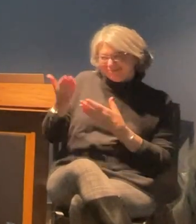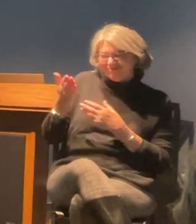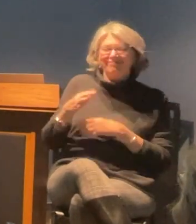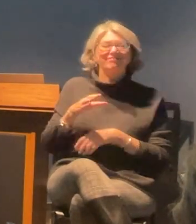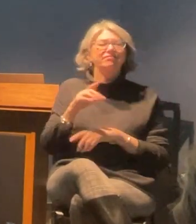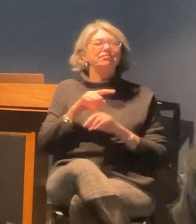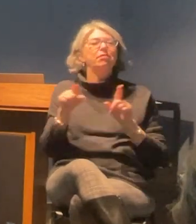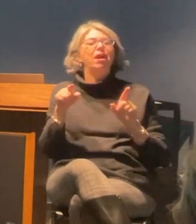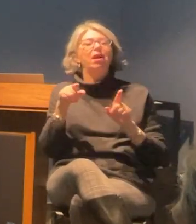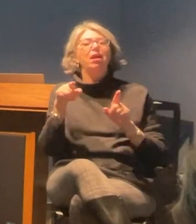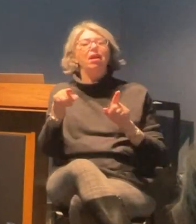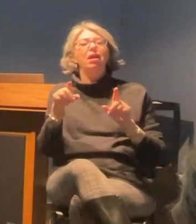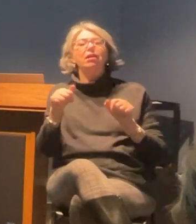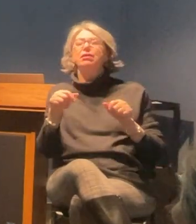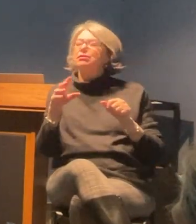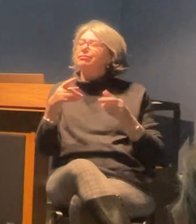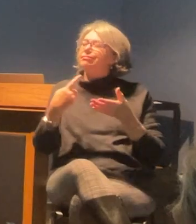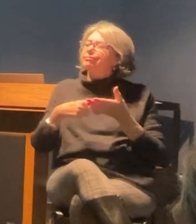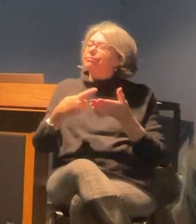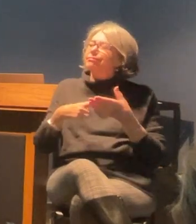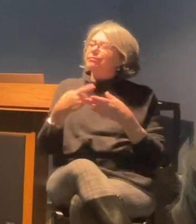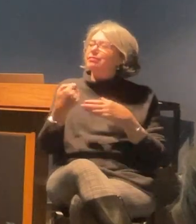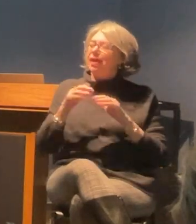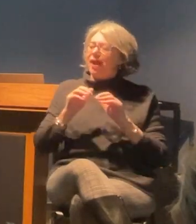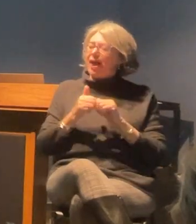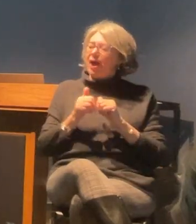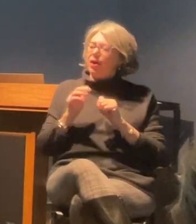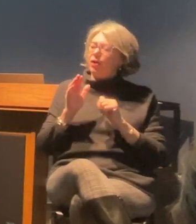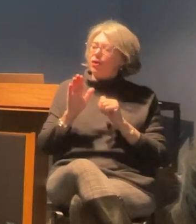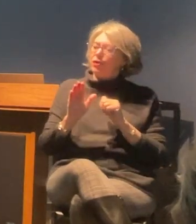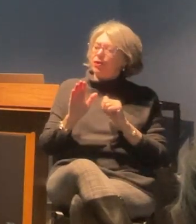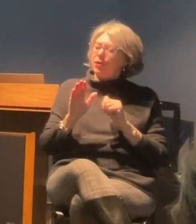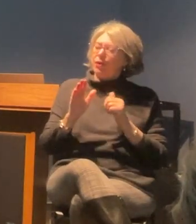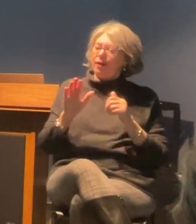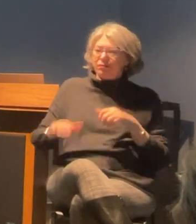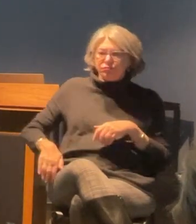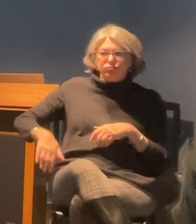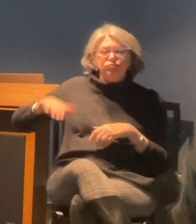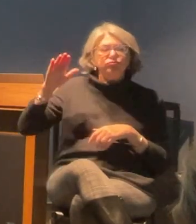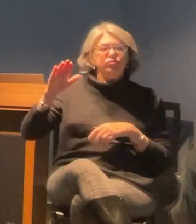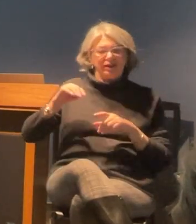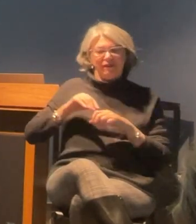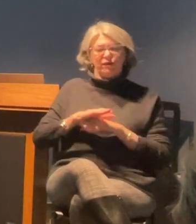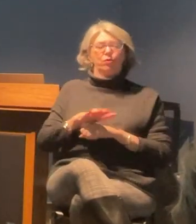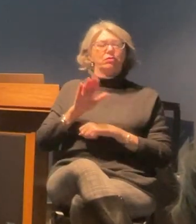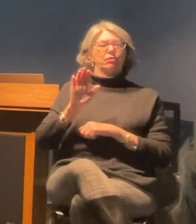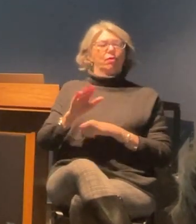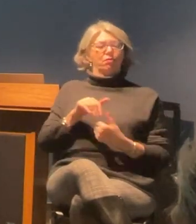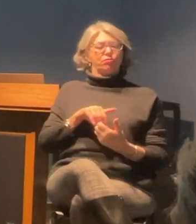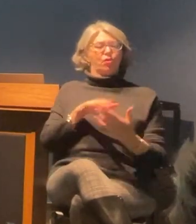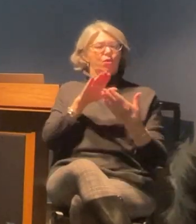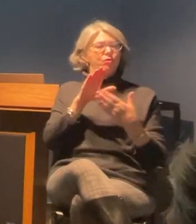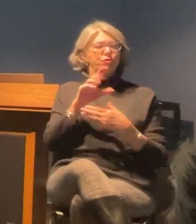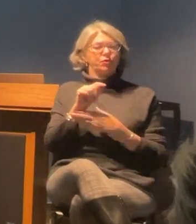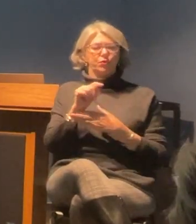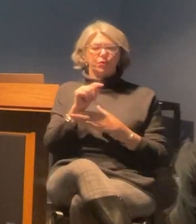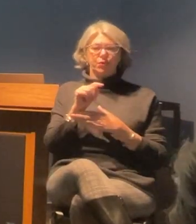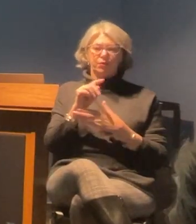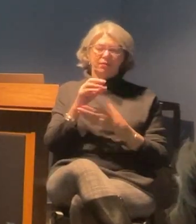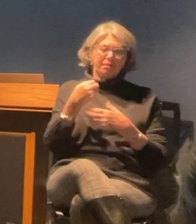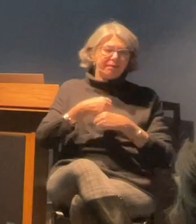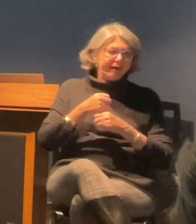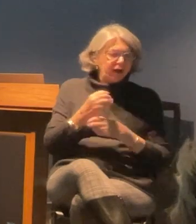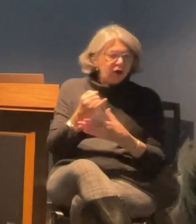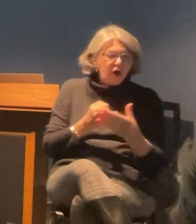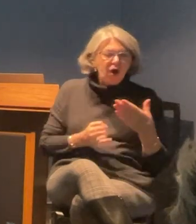So can you talk a little bit about how your upbringing shaped your approach to art